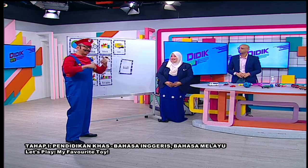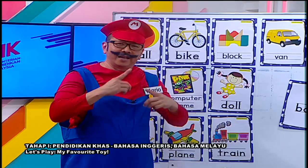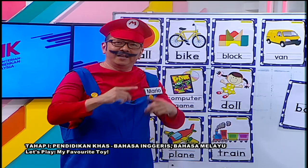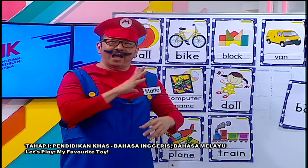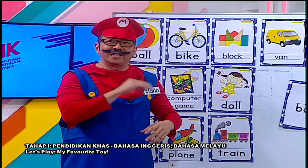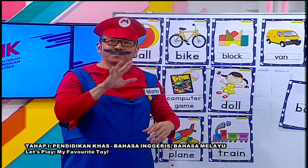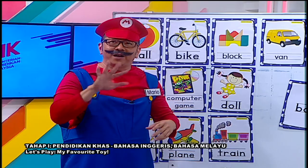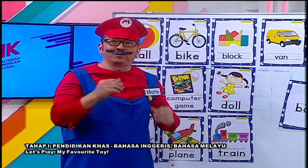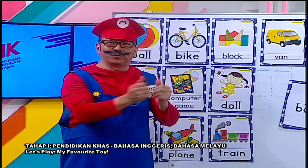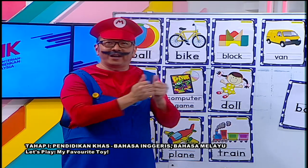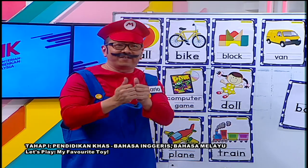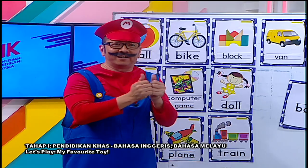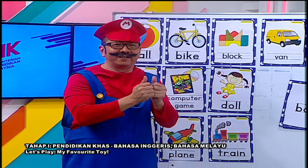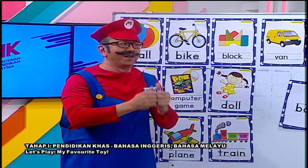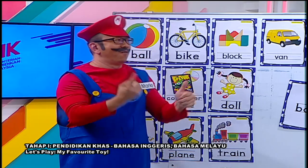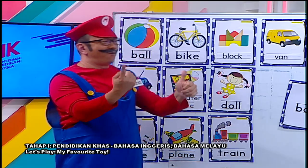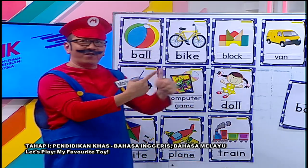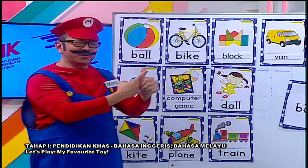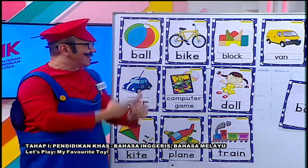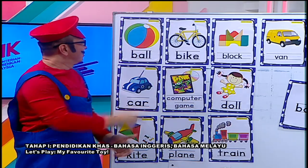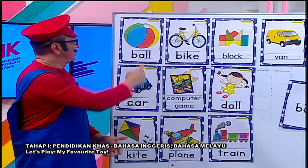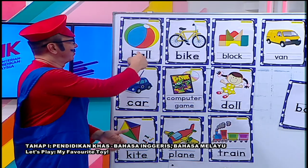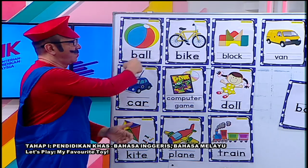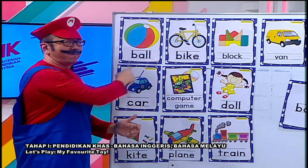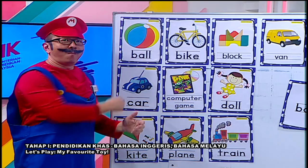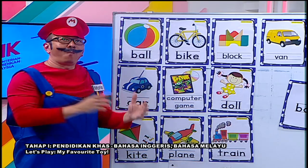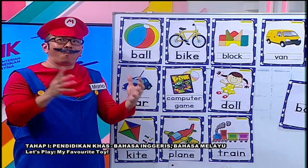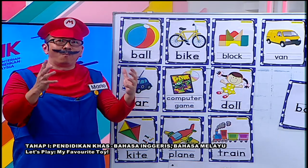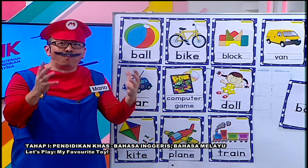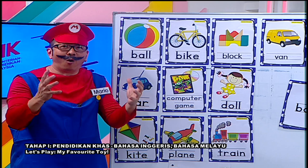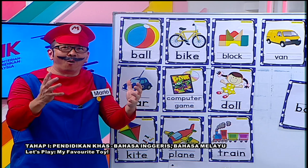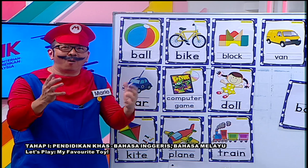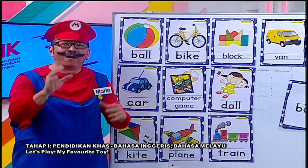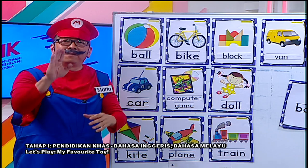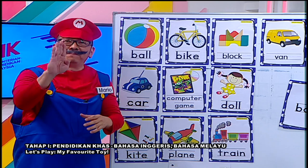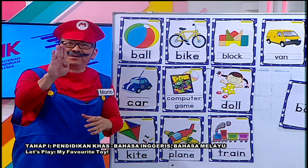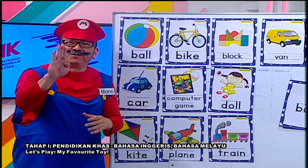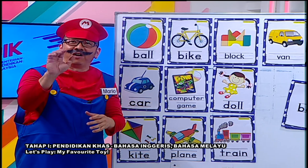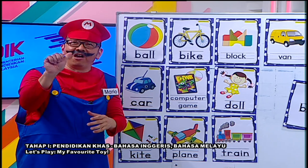the signing and spell together. First one. Ball.